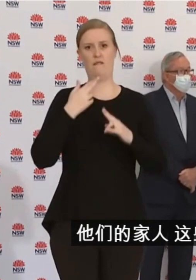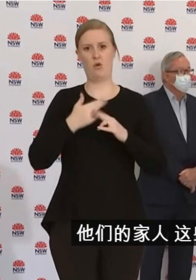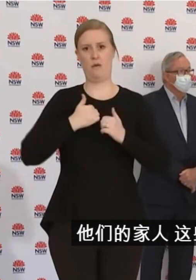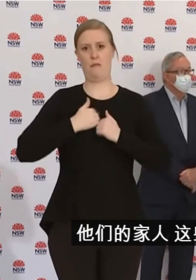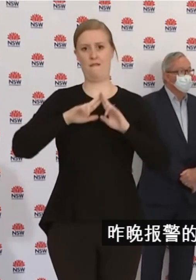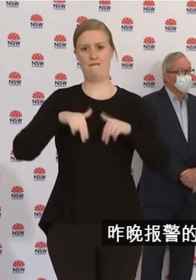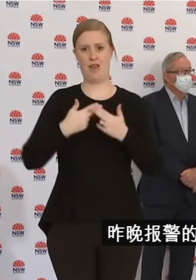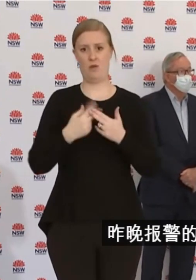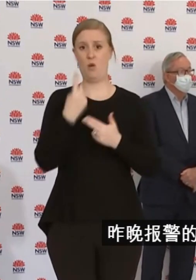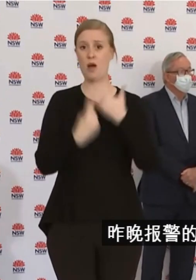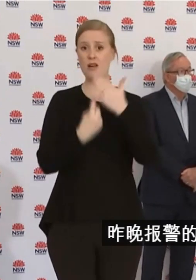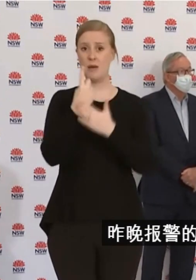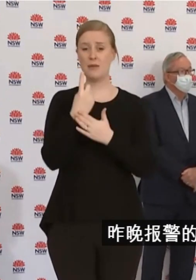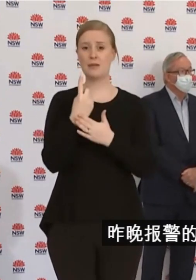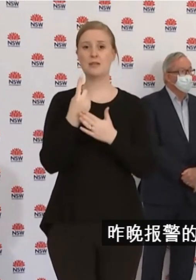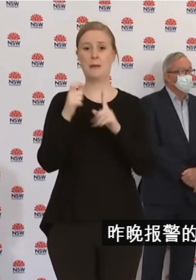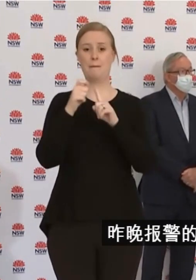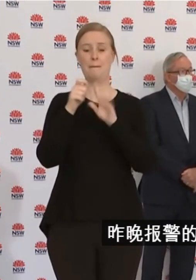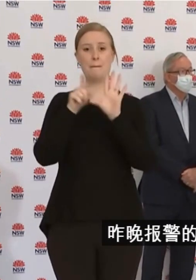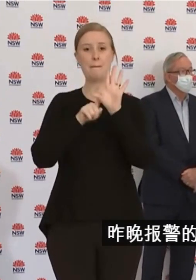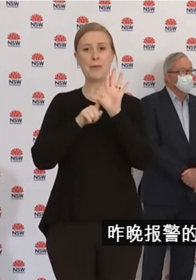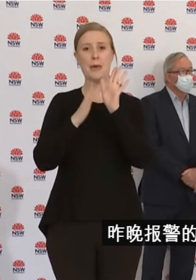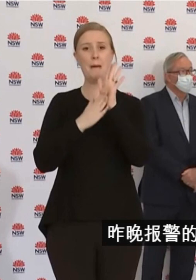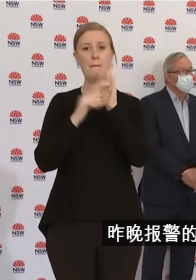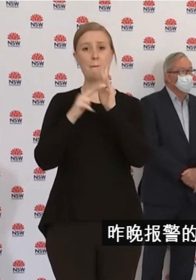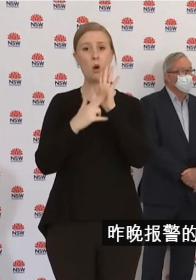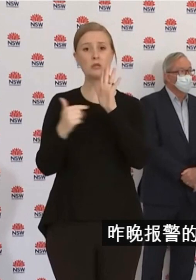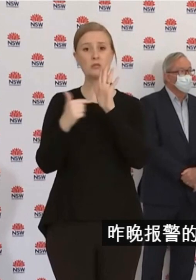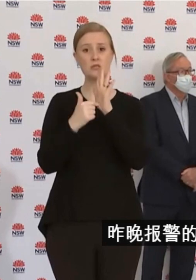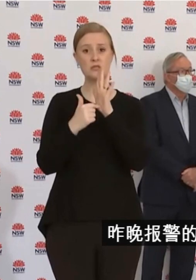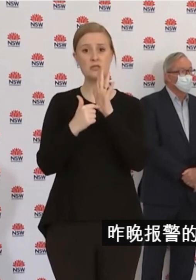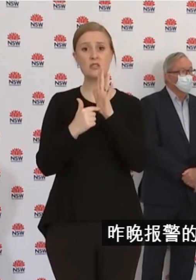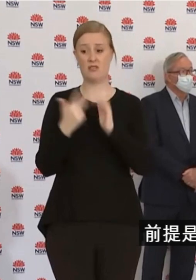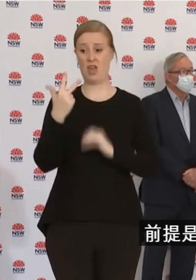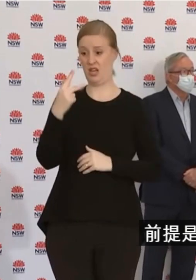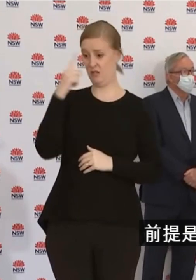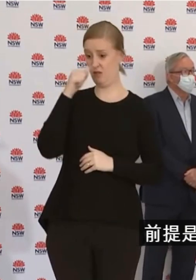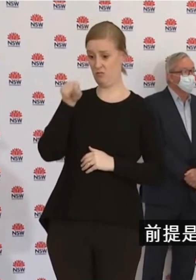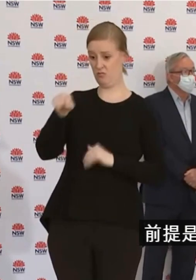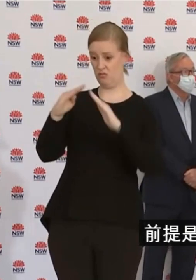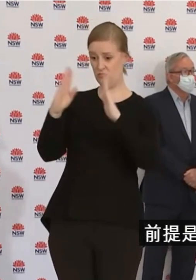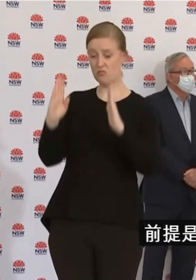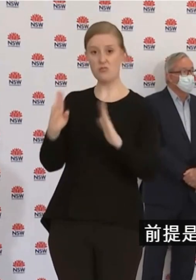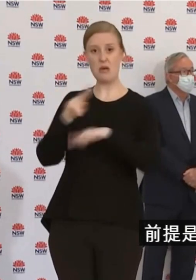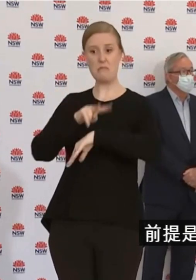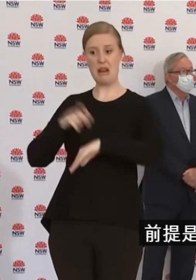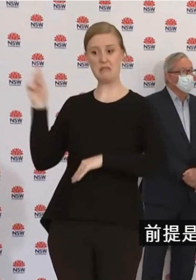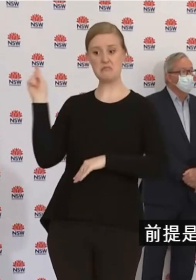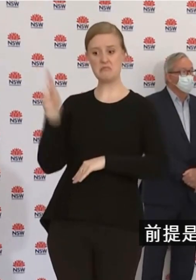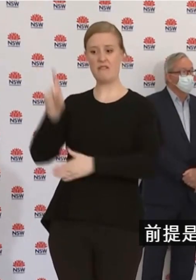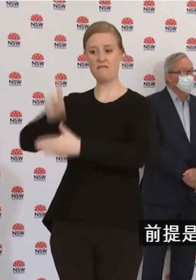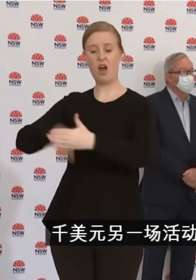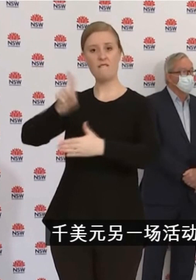events was at Piermont, where police were called last night, and eight people in that premise received